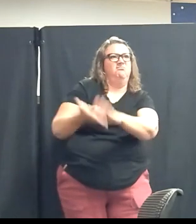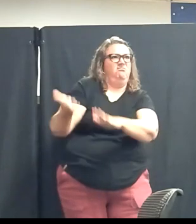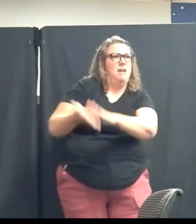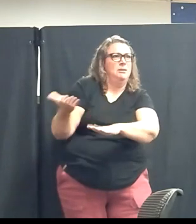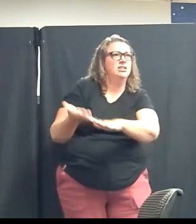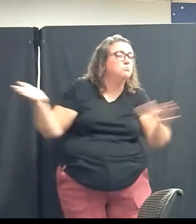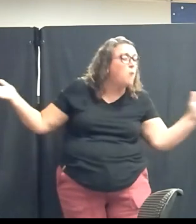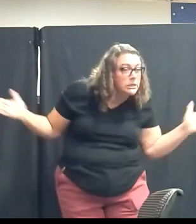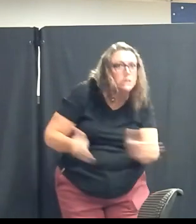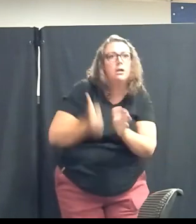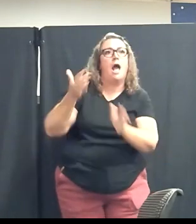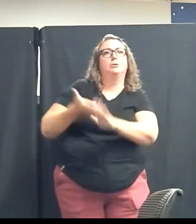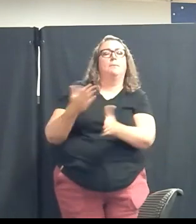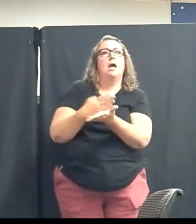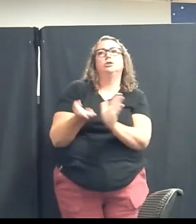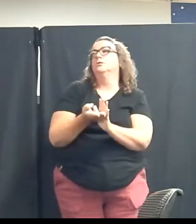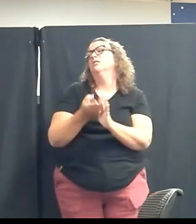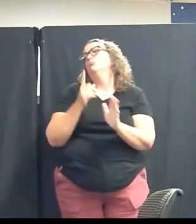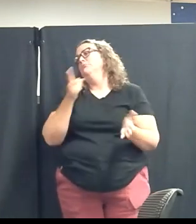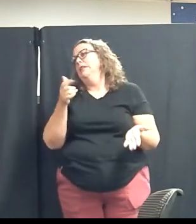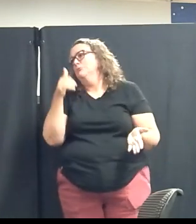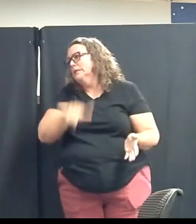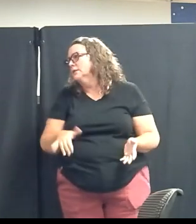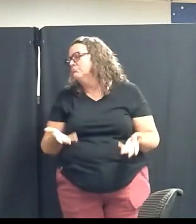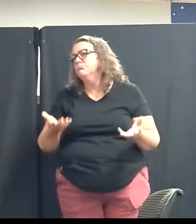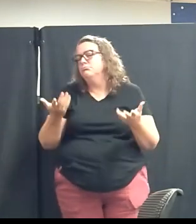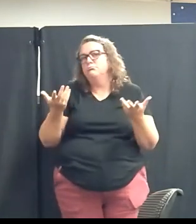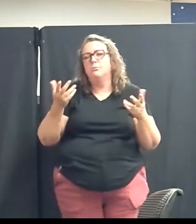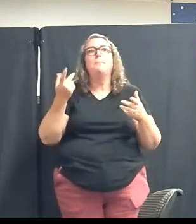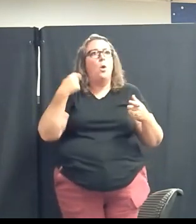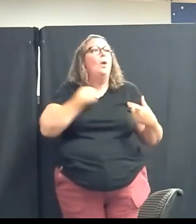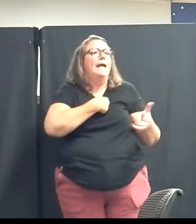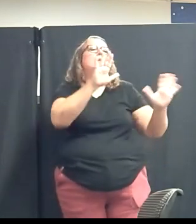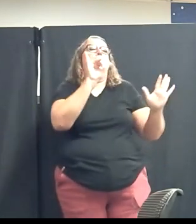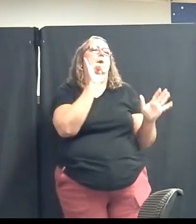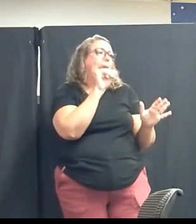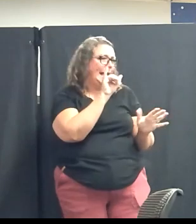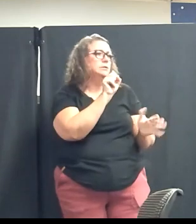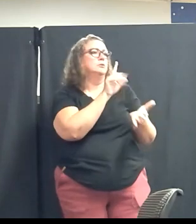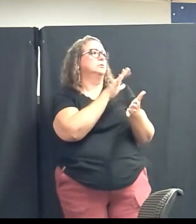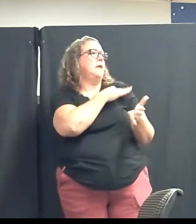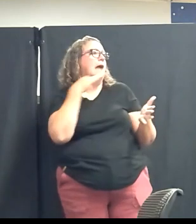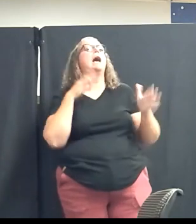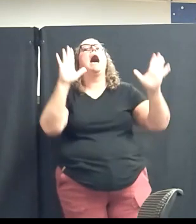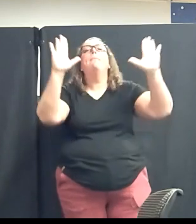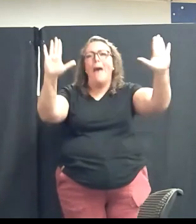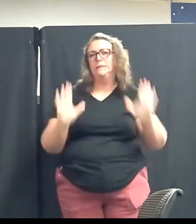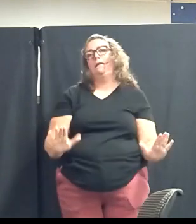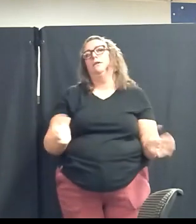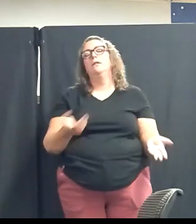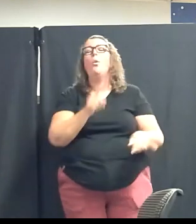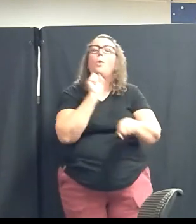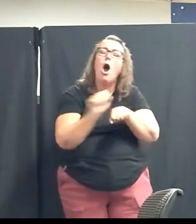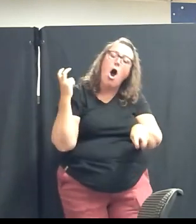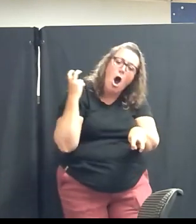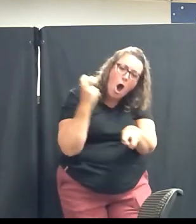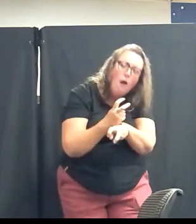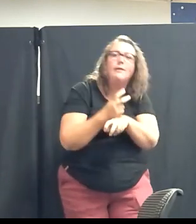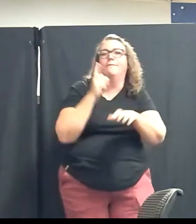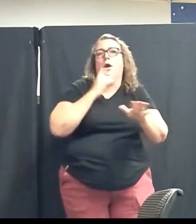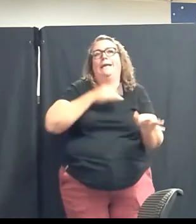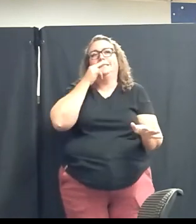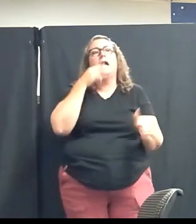about ISD, we have one of the smallest budgets across the country for a deaf school. It's